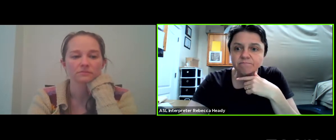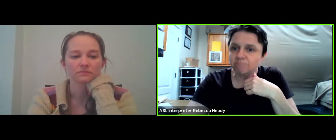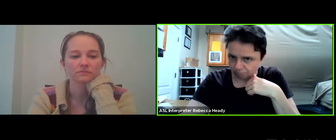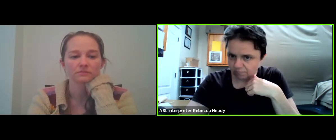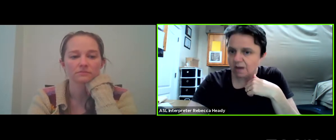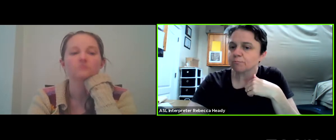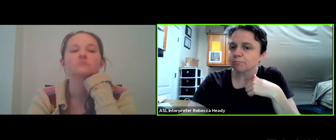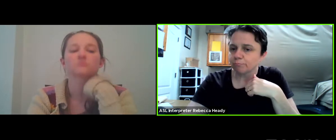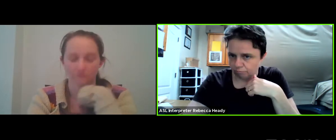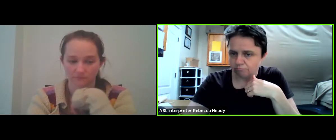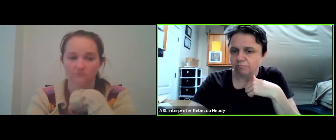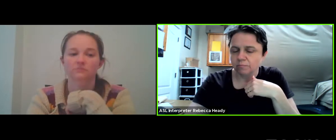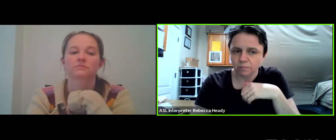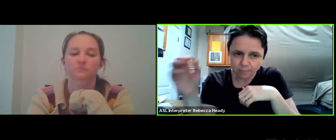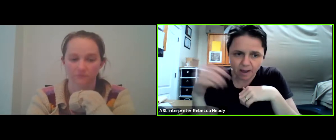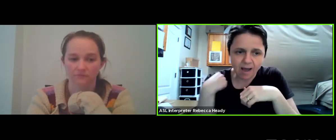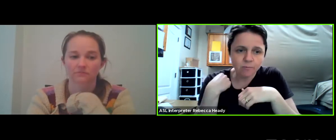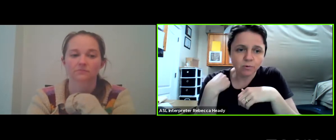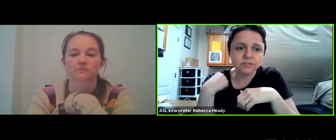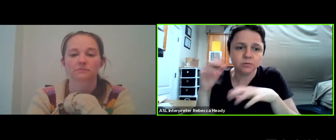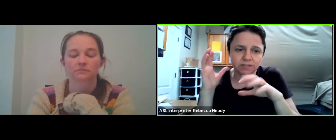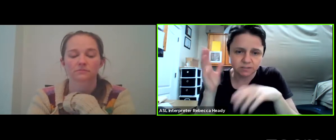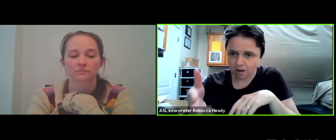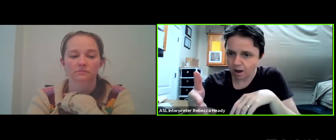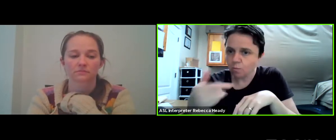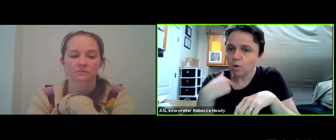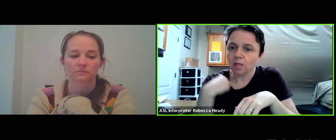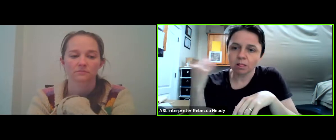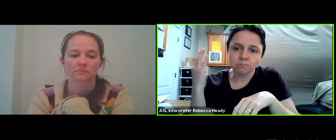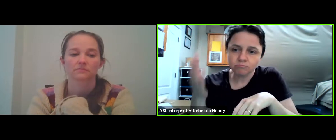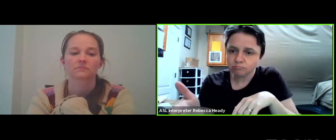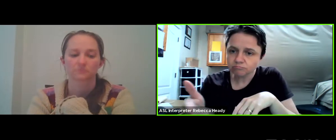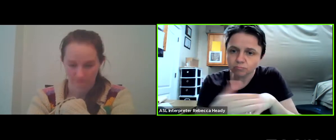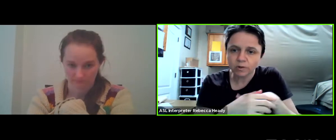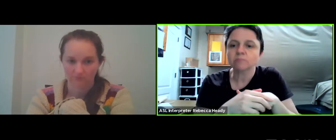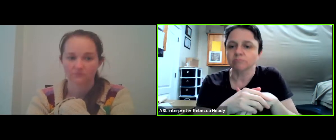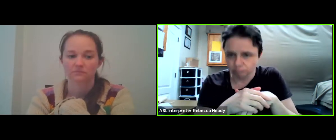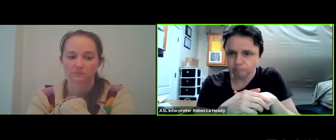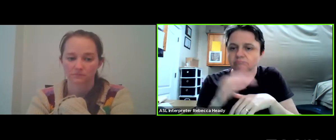declarative. Yep. I will do it. I will.